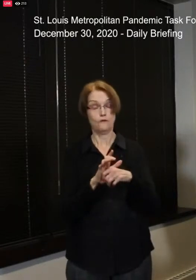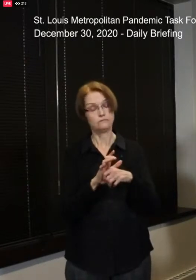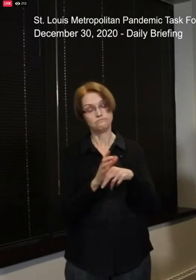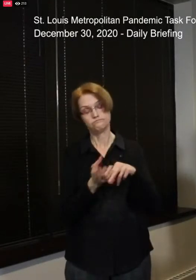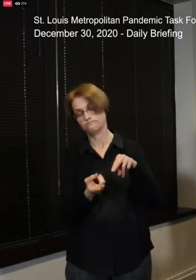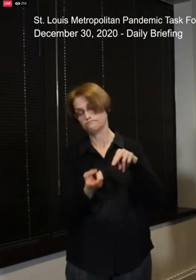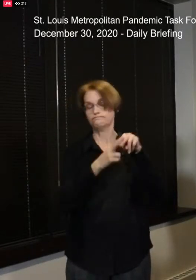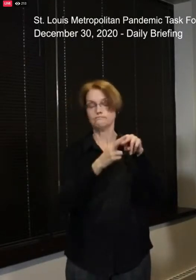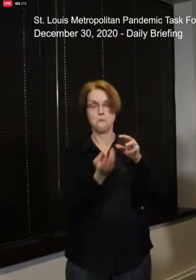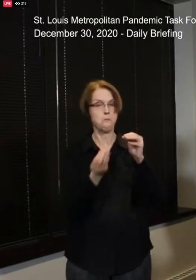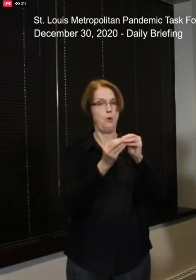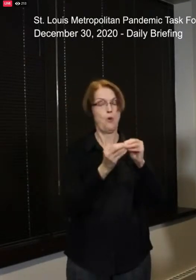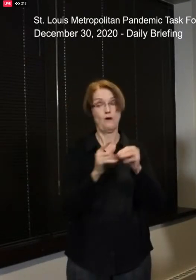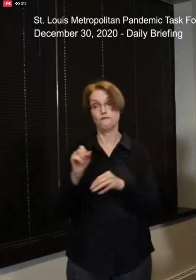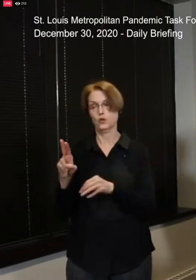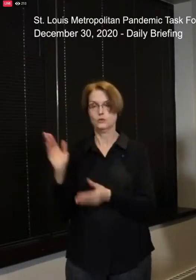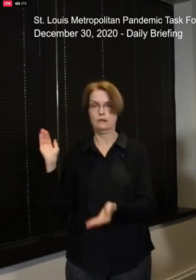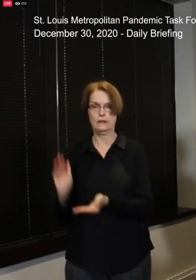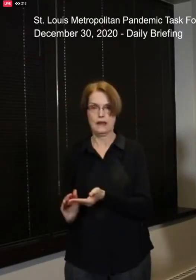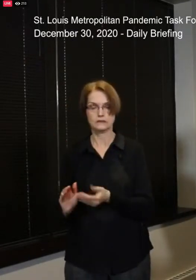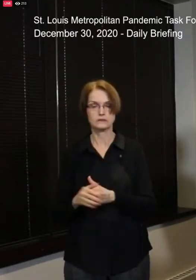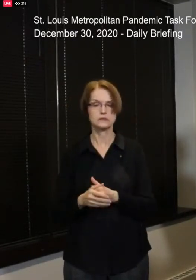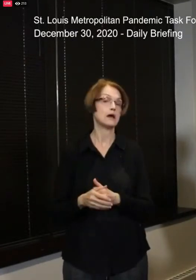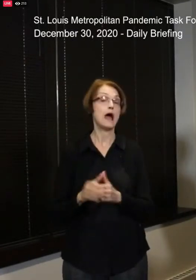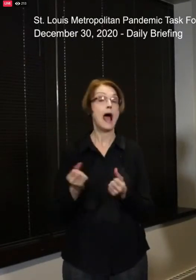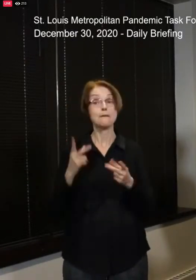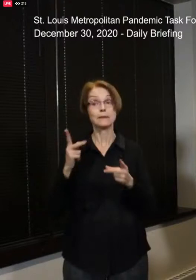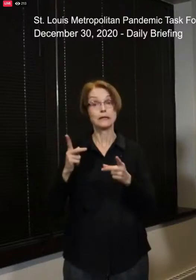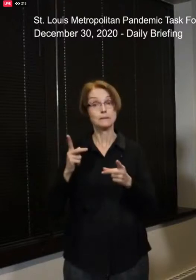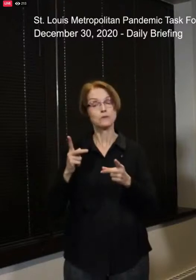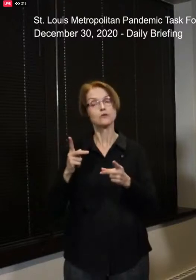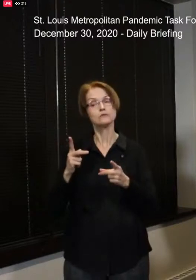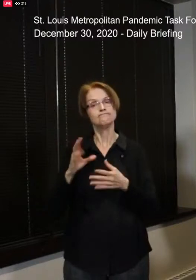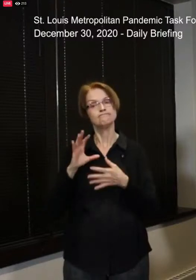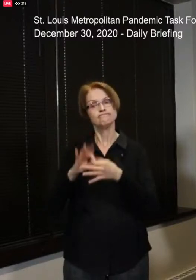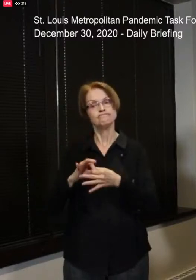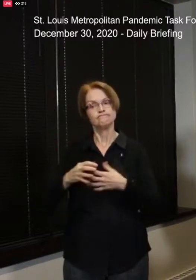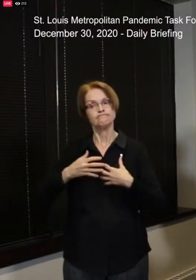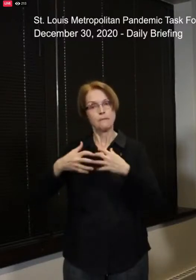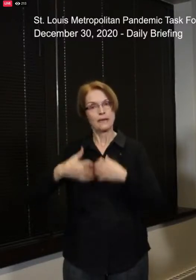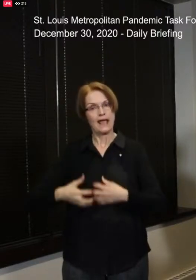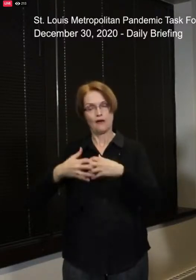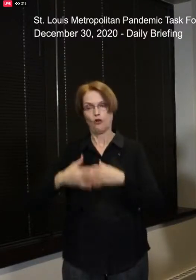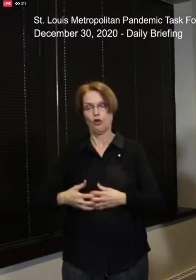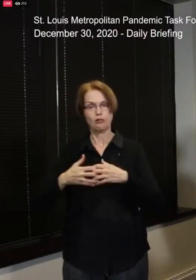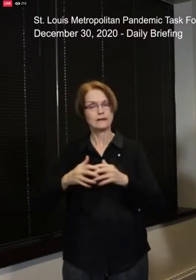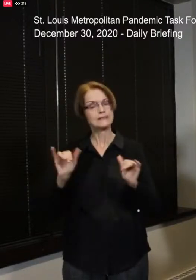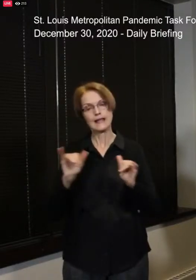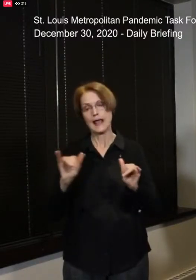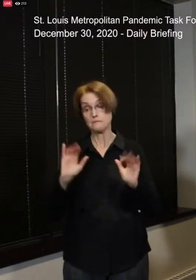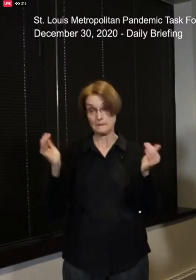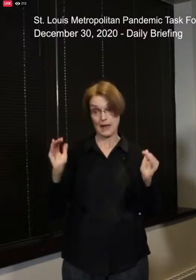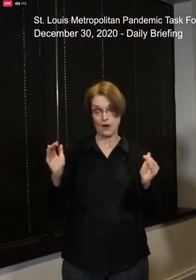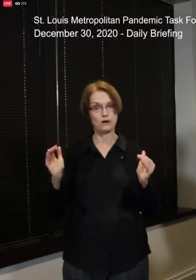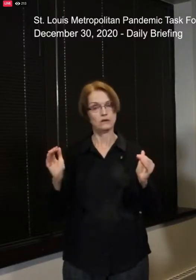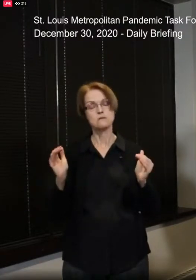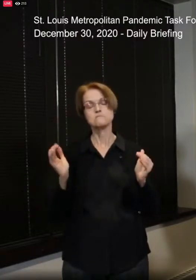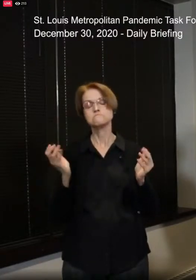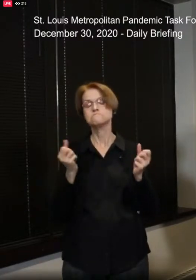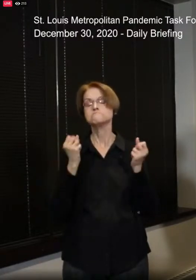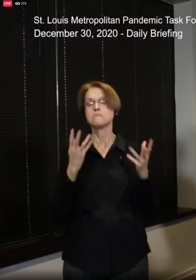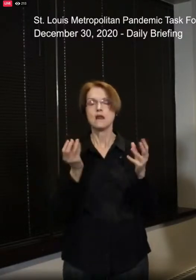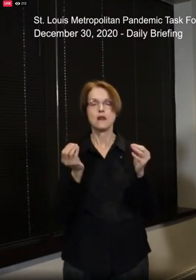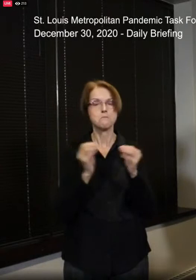patients. Mechanical ventilator use, same thing. Just huge percentages more than